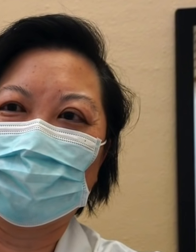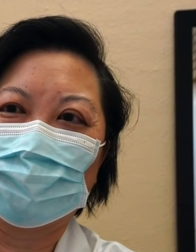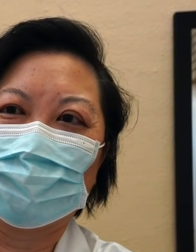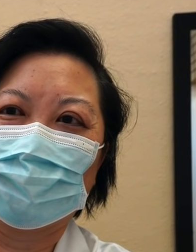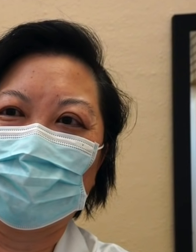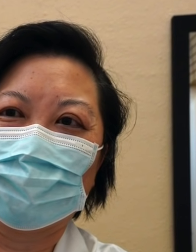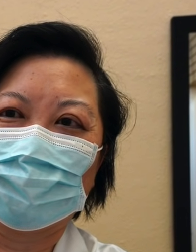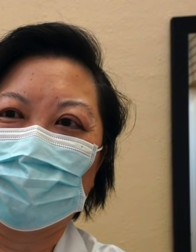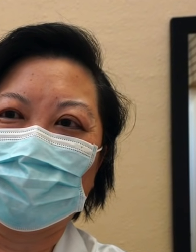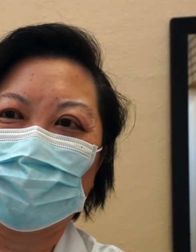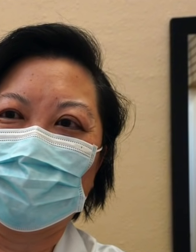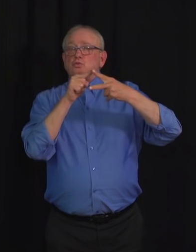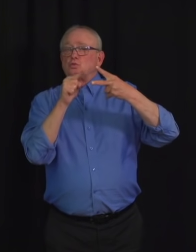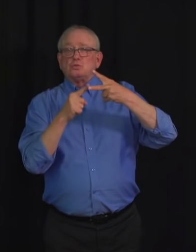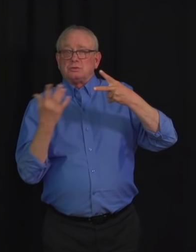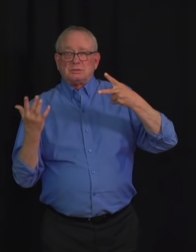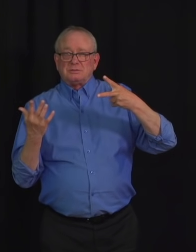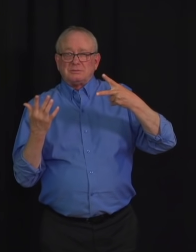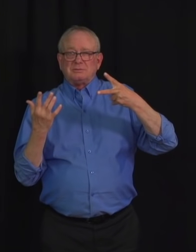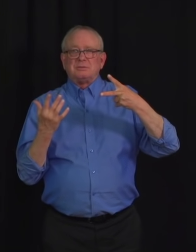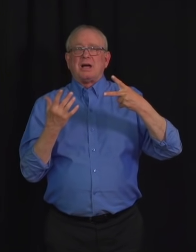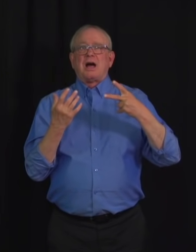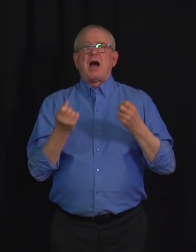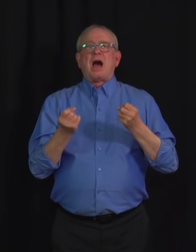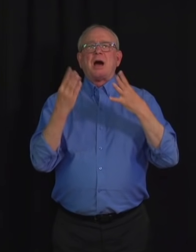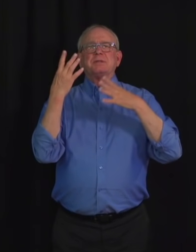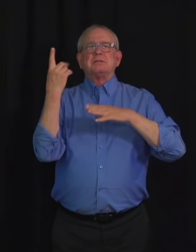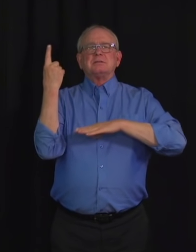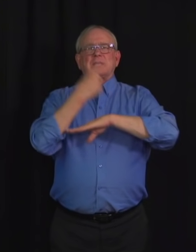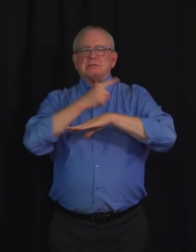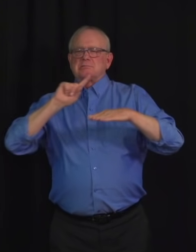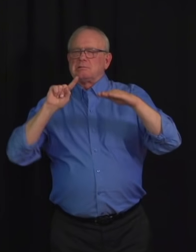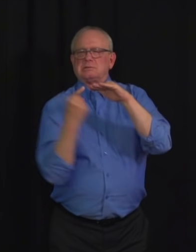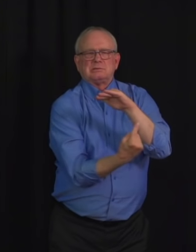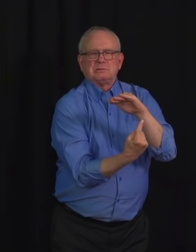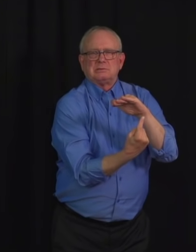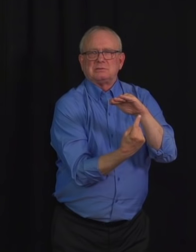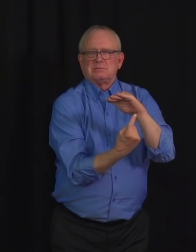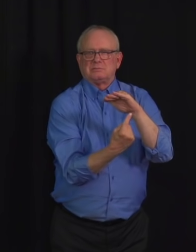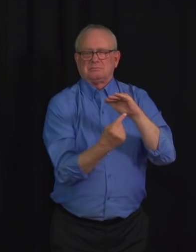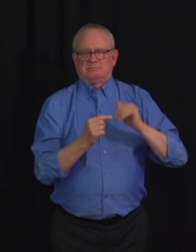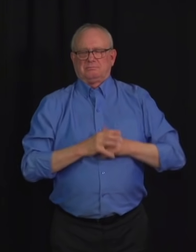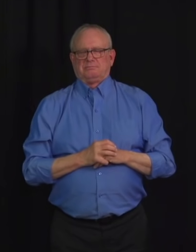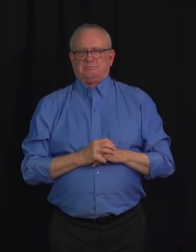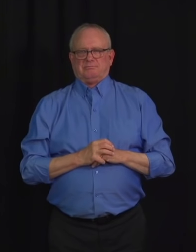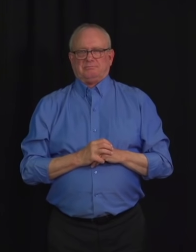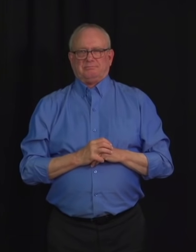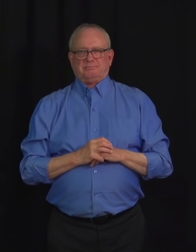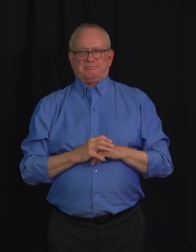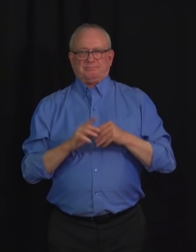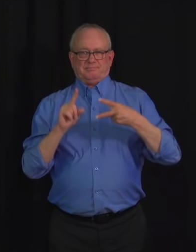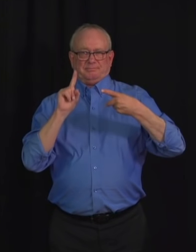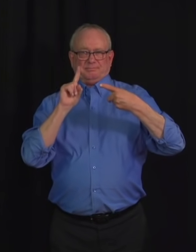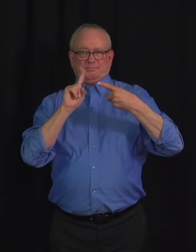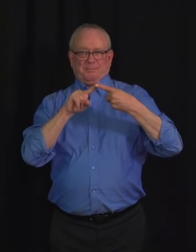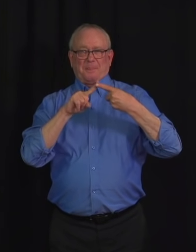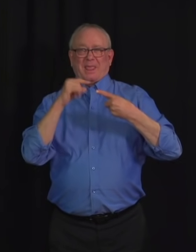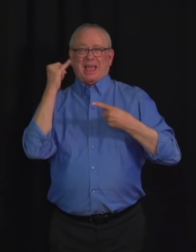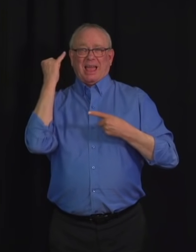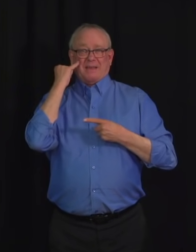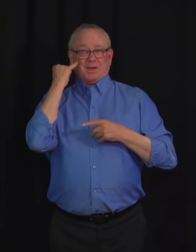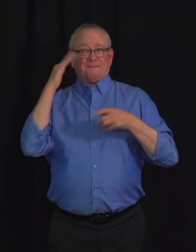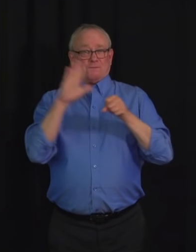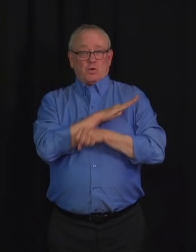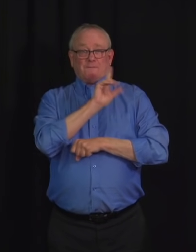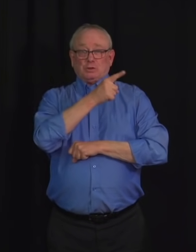requirements. One for close contacts who are fully vaccinated with 2 doses of vaccine, and one for close